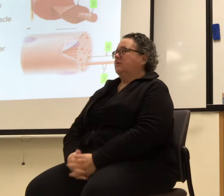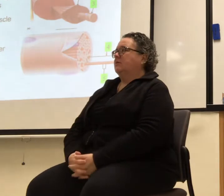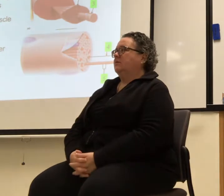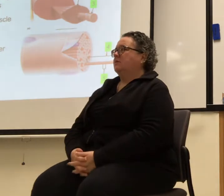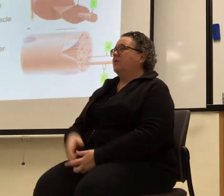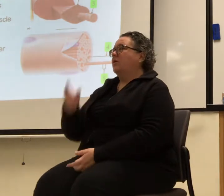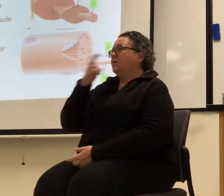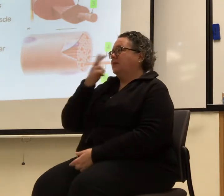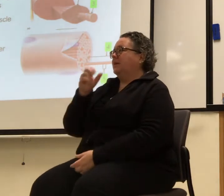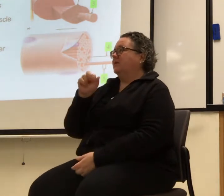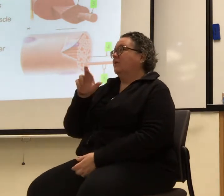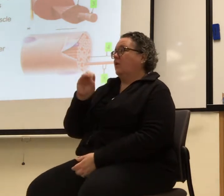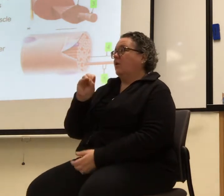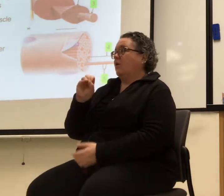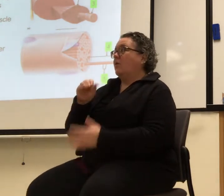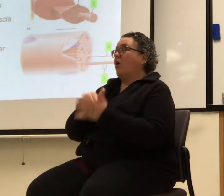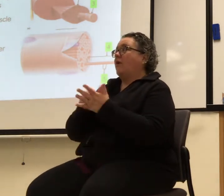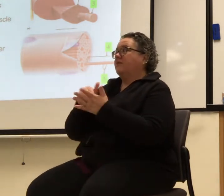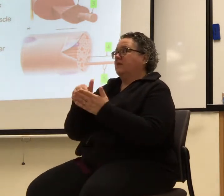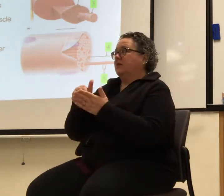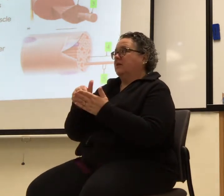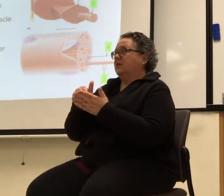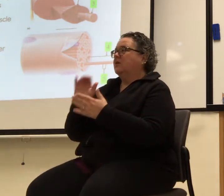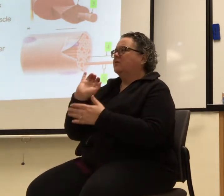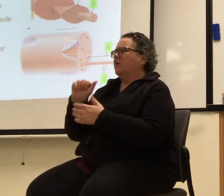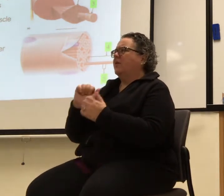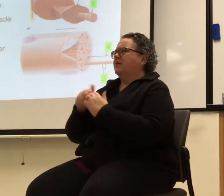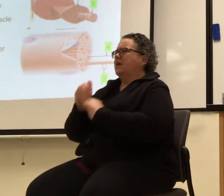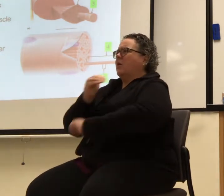So you see sarco a lot. Okay, so that's how muscles